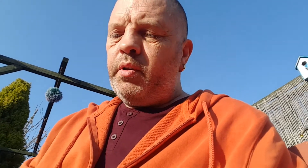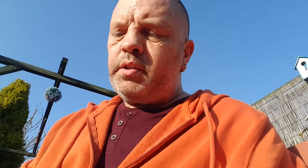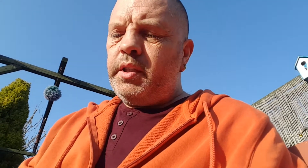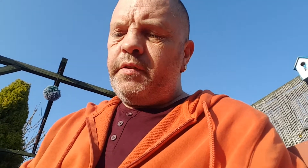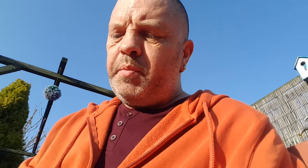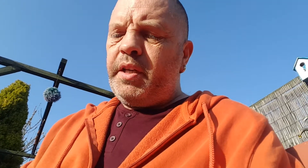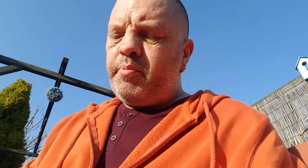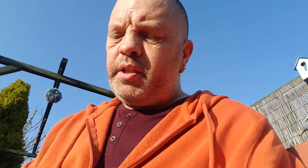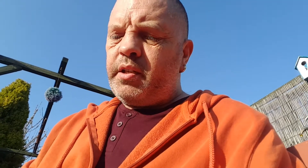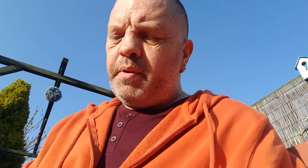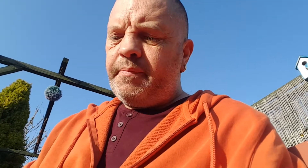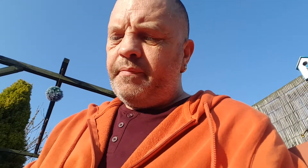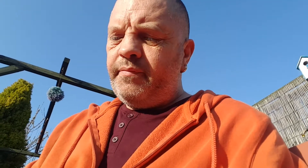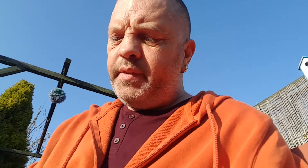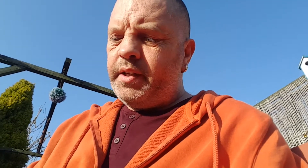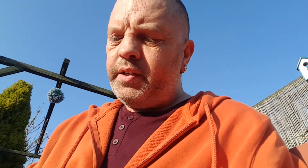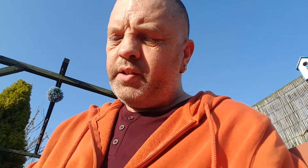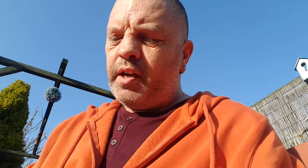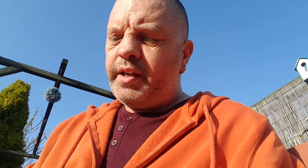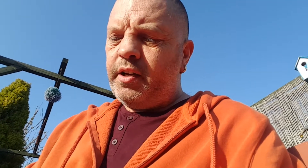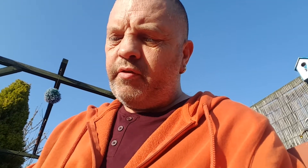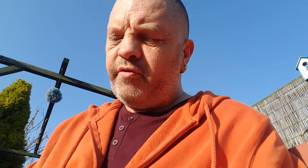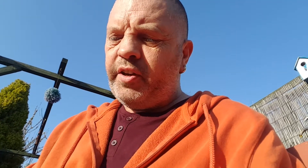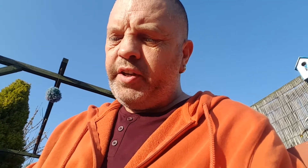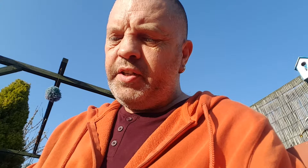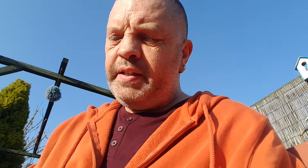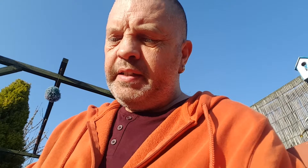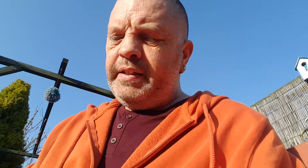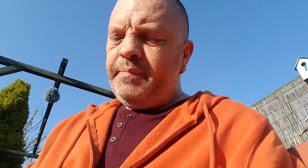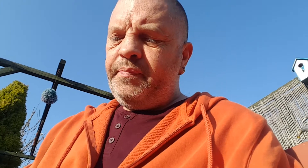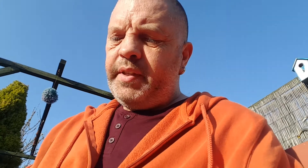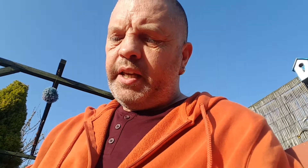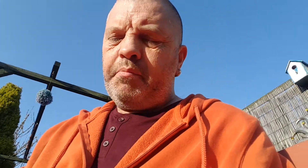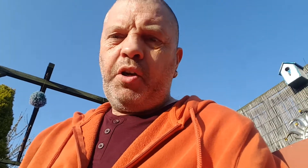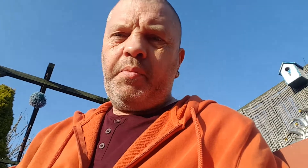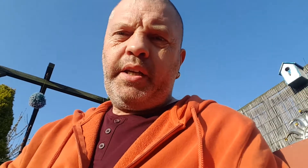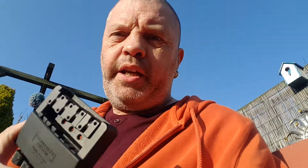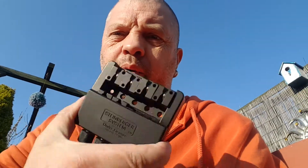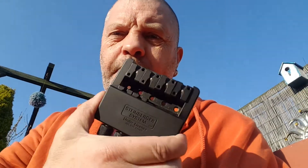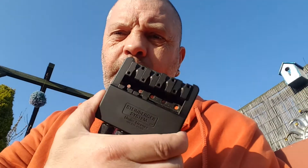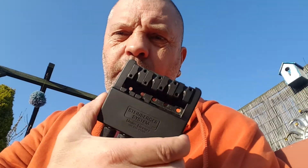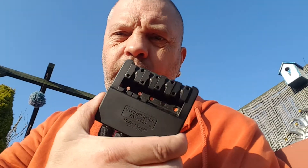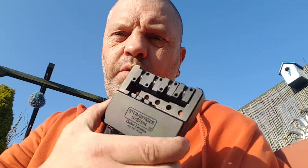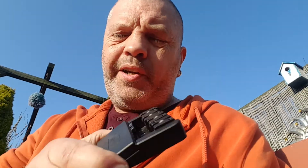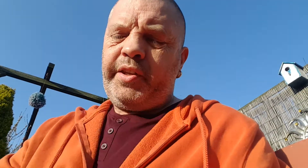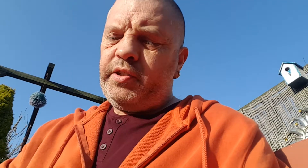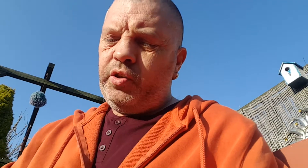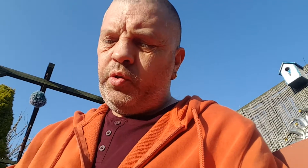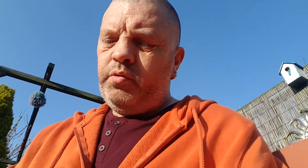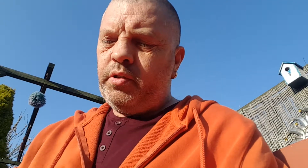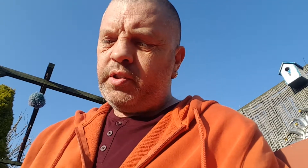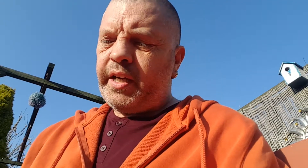Which leaves me in a predicament, because I can't find at the moment anyone who can do one of these new or second